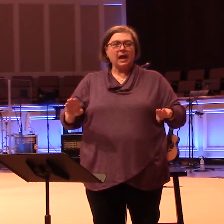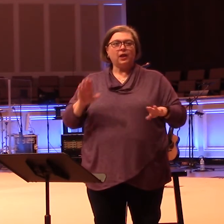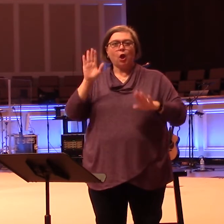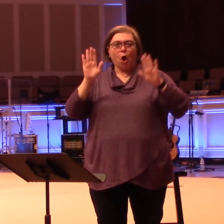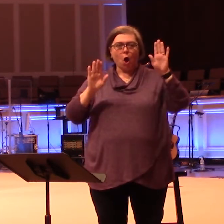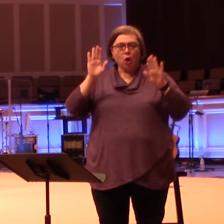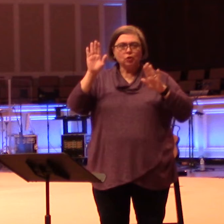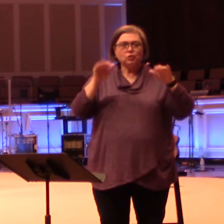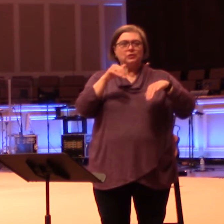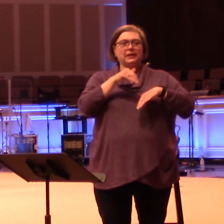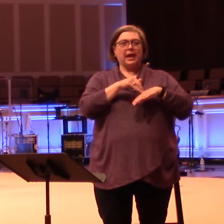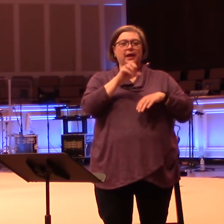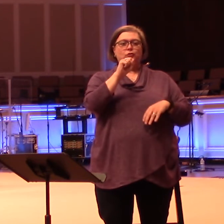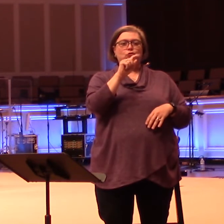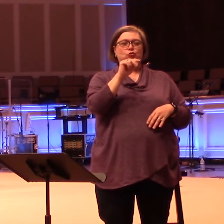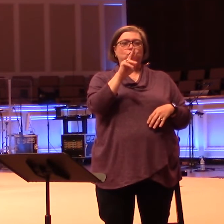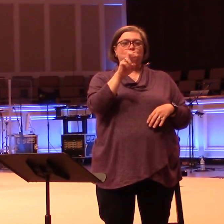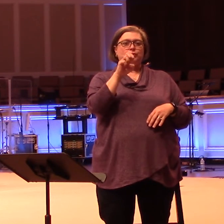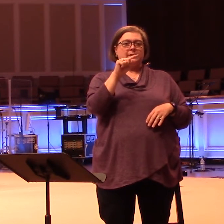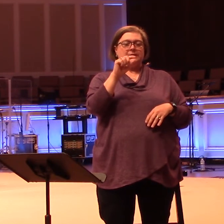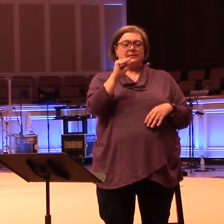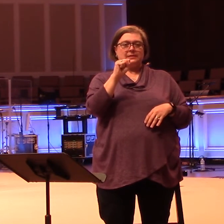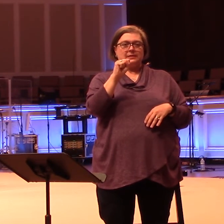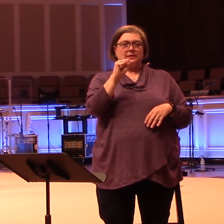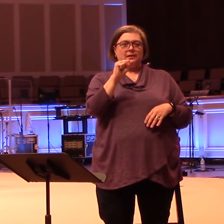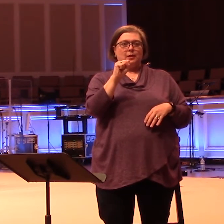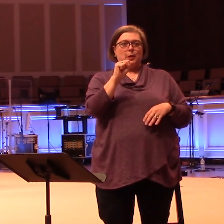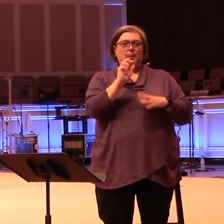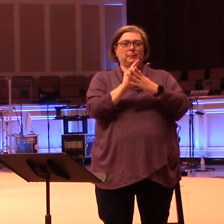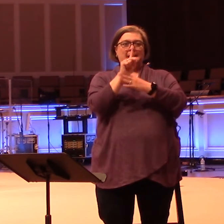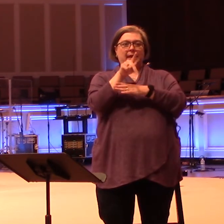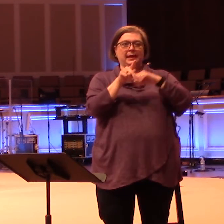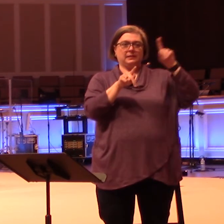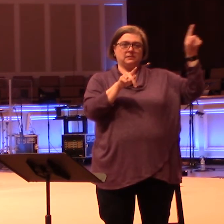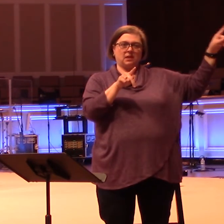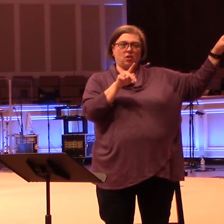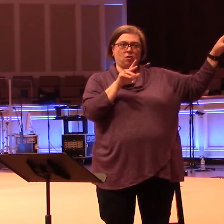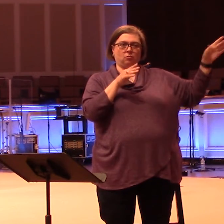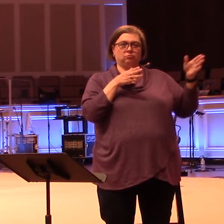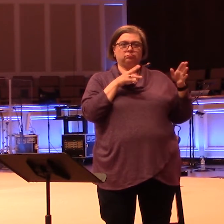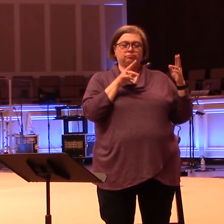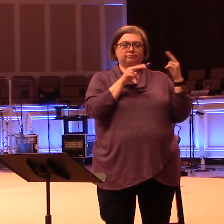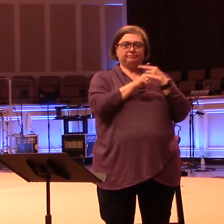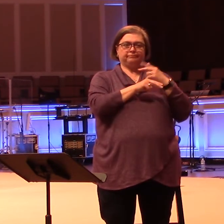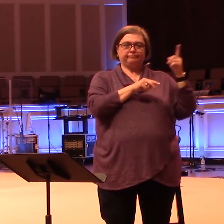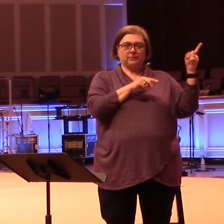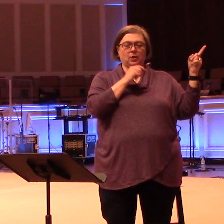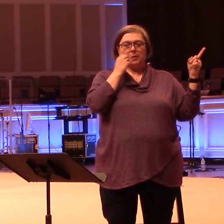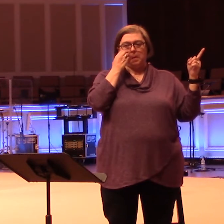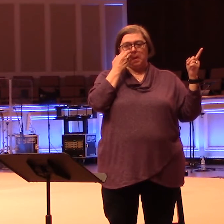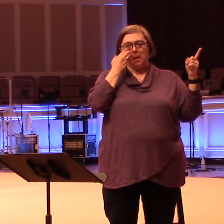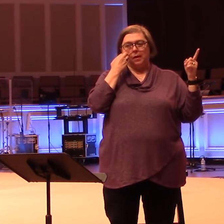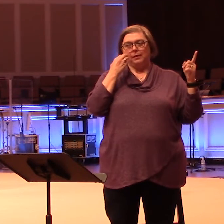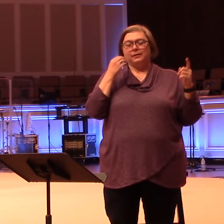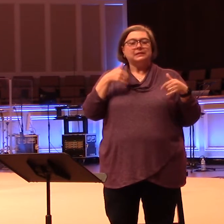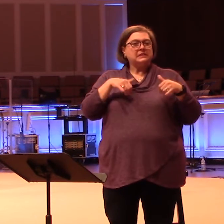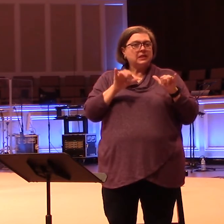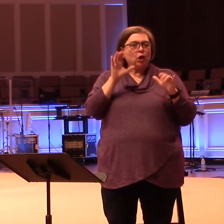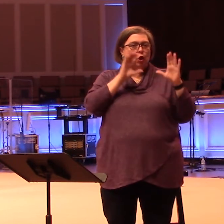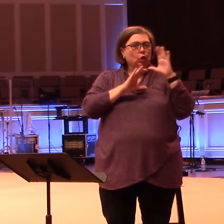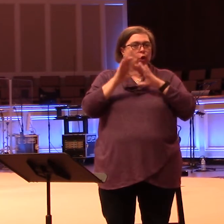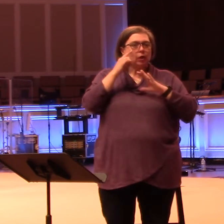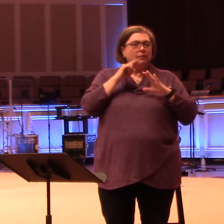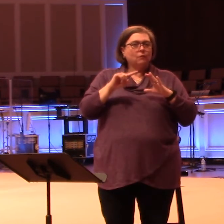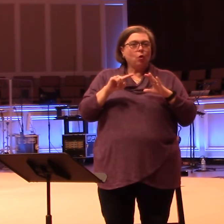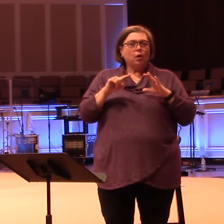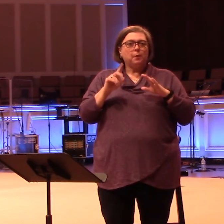Streets Exquisite Plants. And that will be from 10 o'clock to 3 o'clock. They'll have a raffle, and they're still looking for items to auction